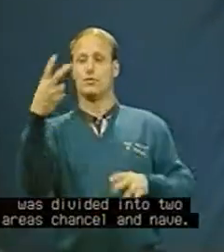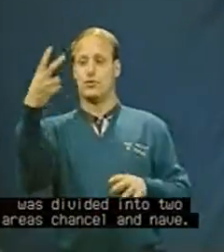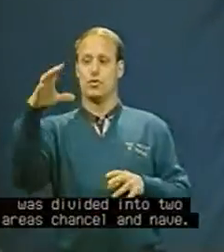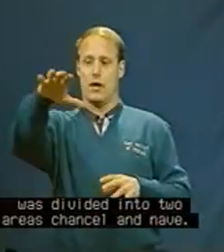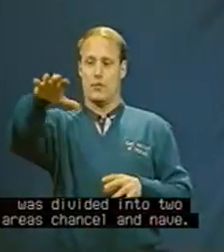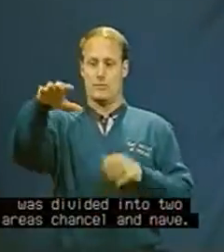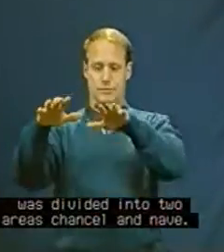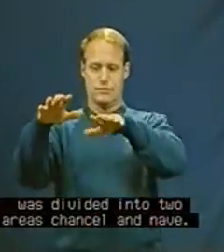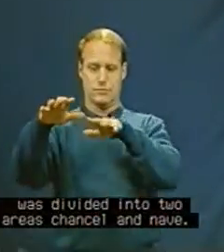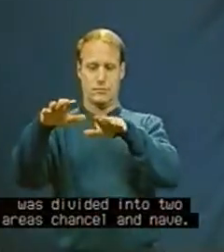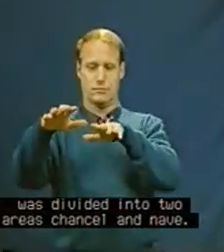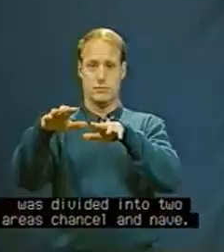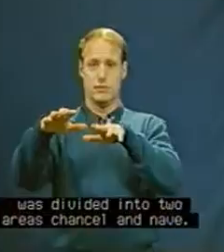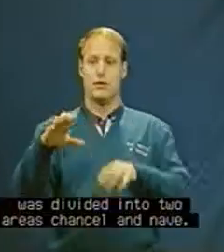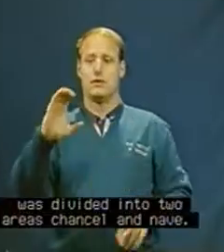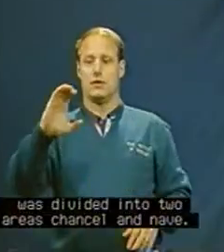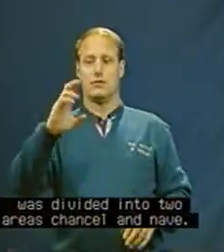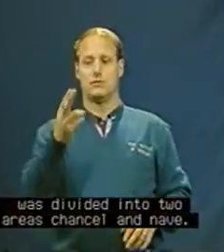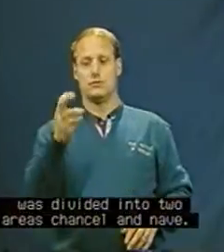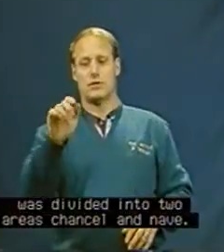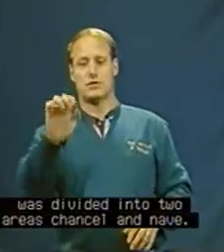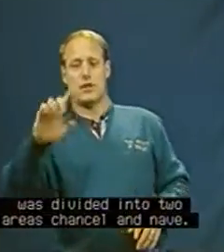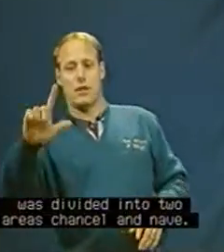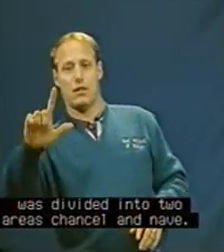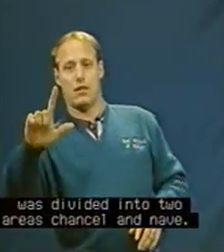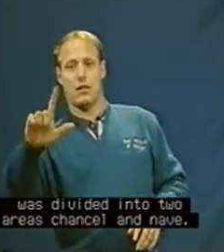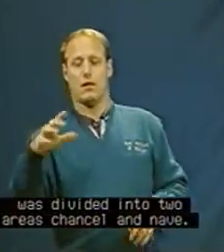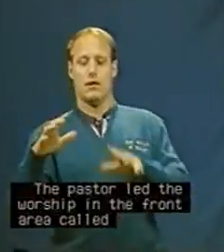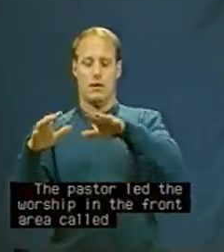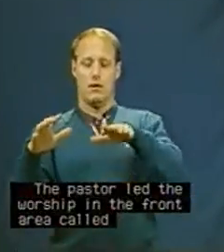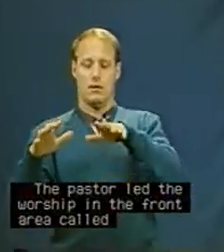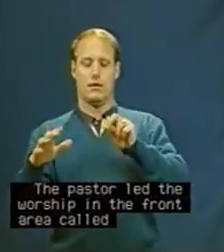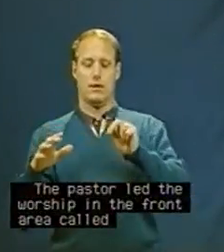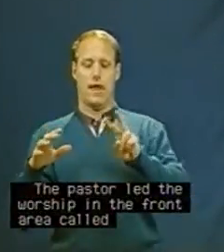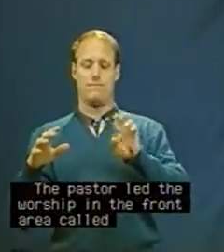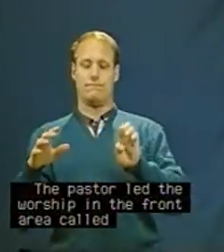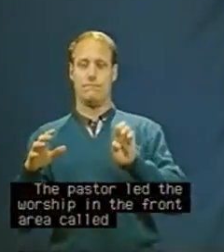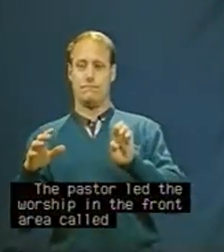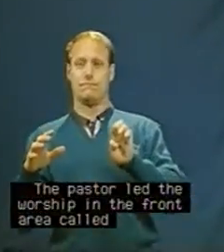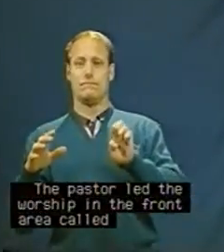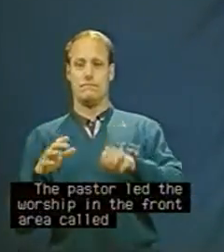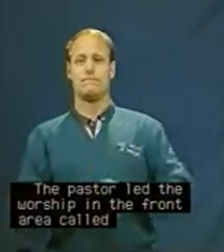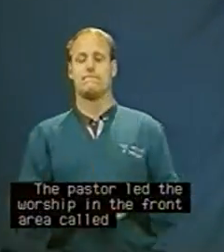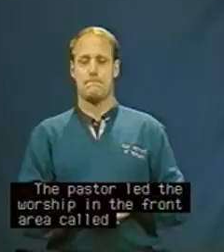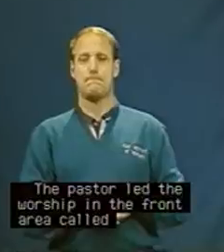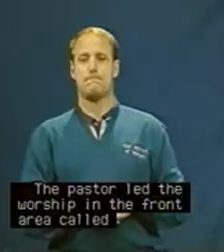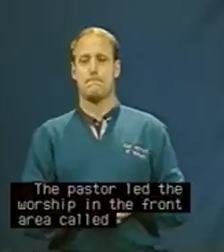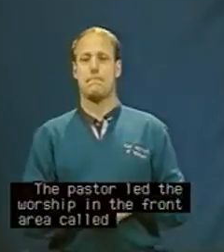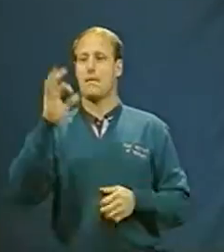was divided into two areas, chancel and nave. The pastor led the worship in the front of